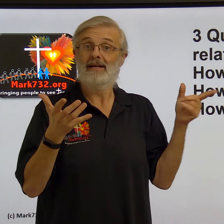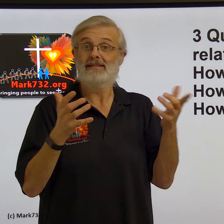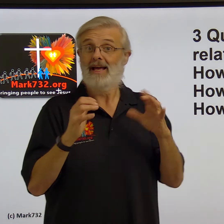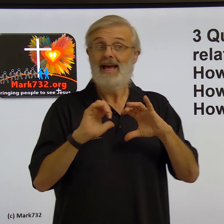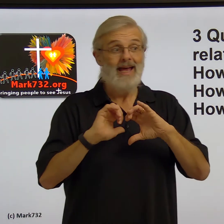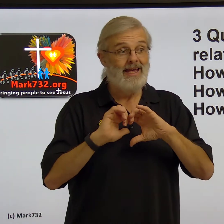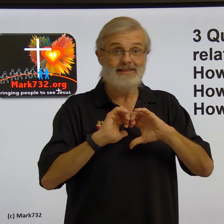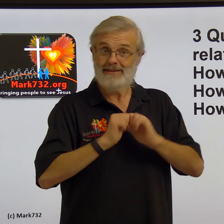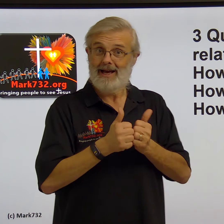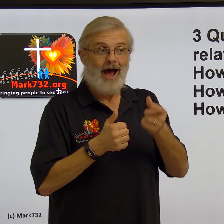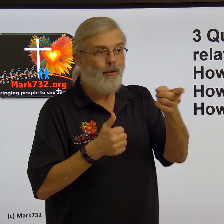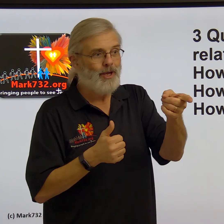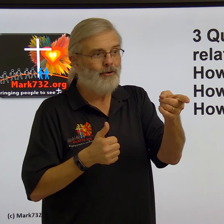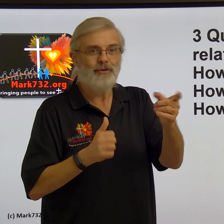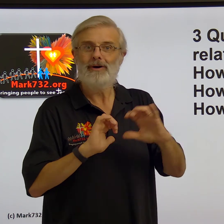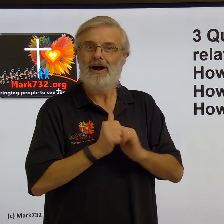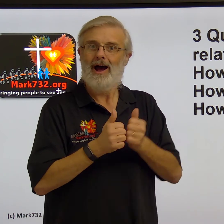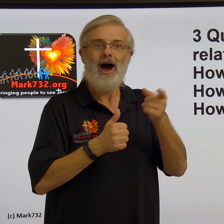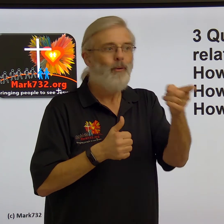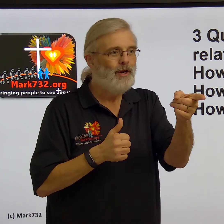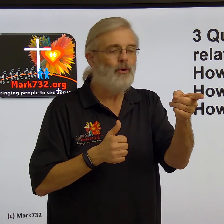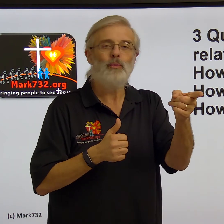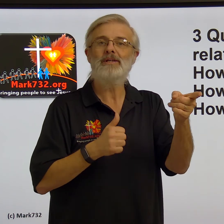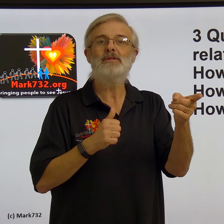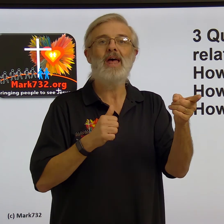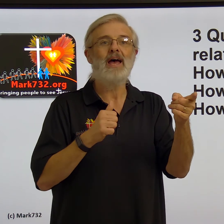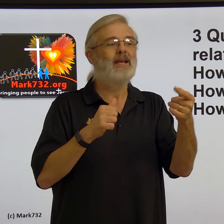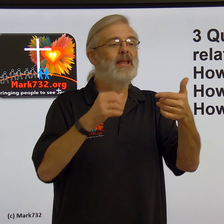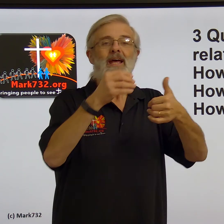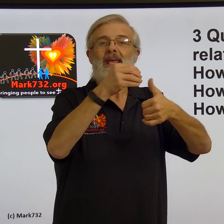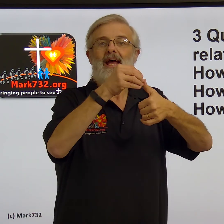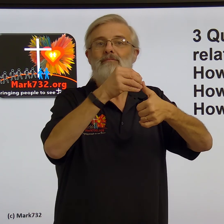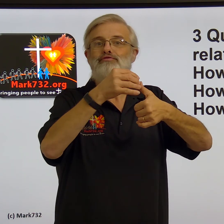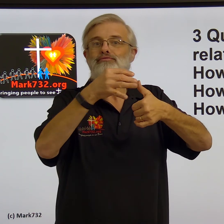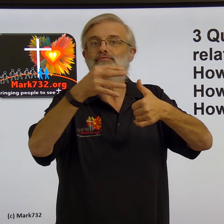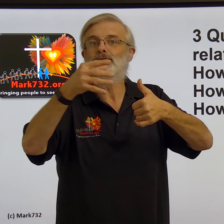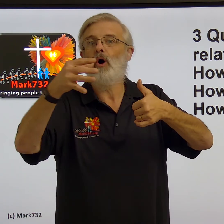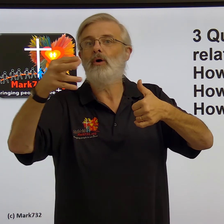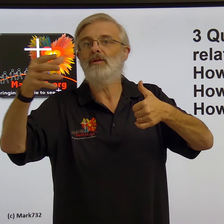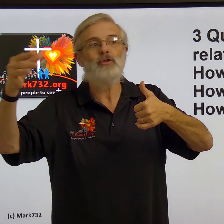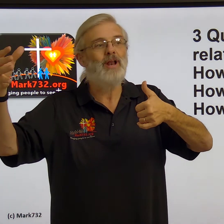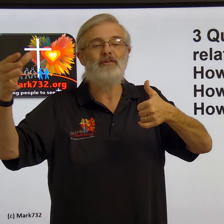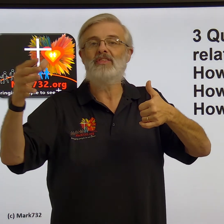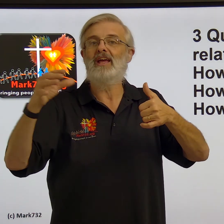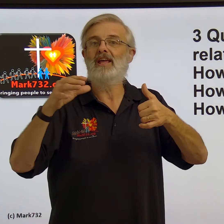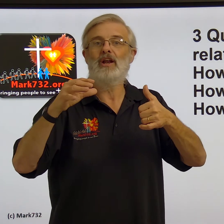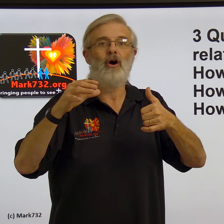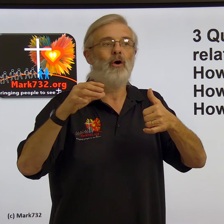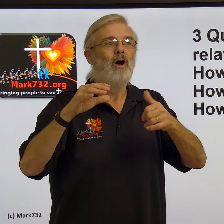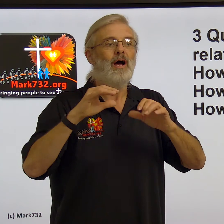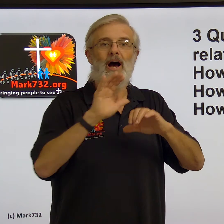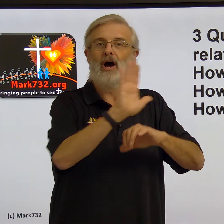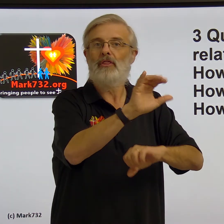is how are you how are you which then can go include everything you know their